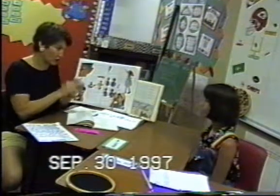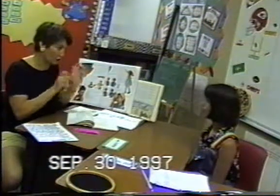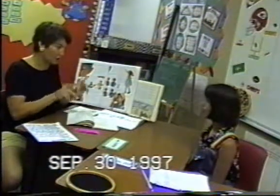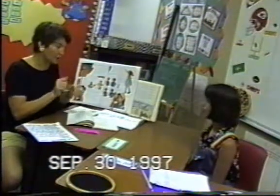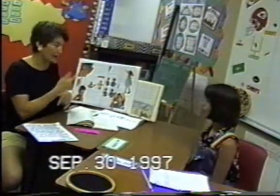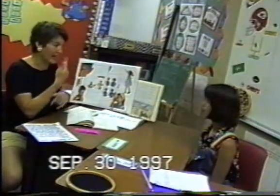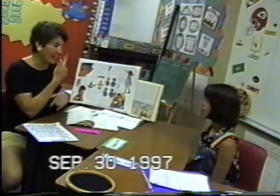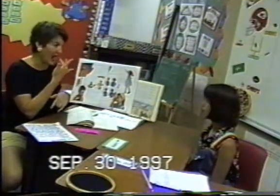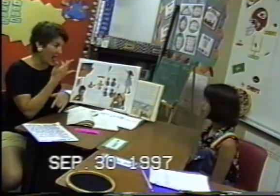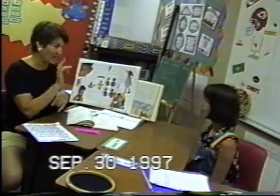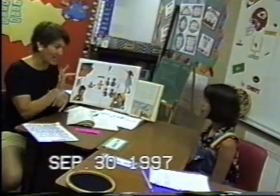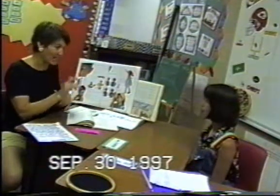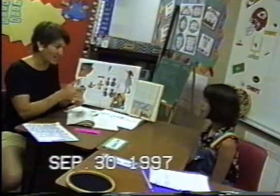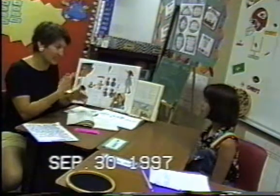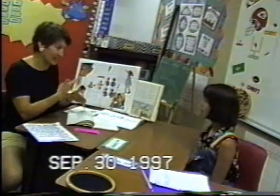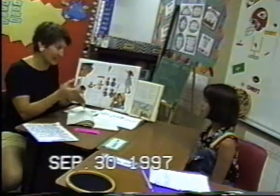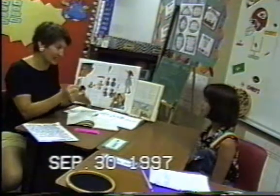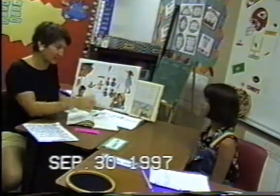So people can taste things.